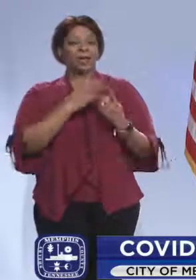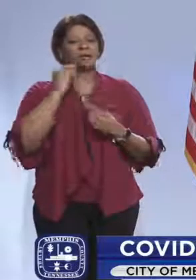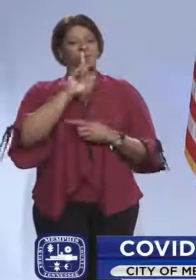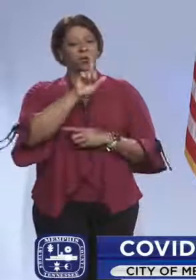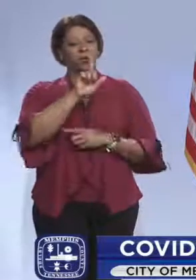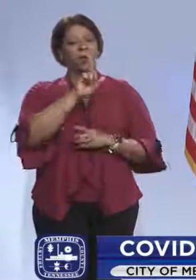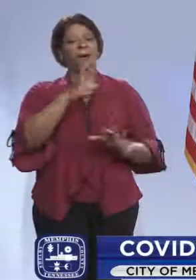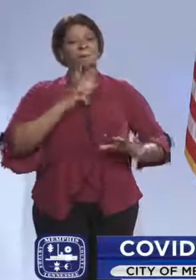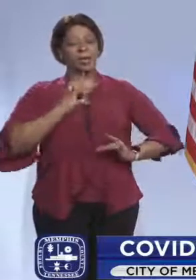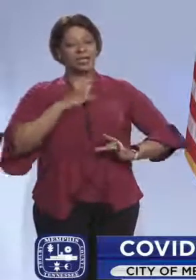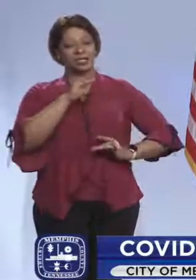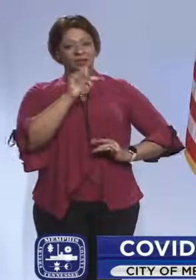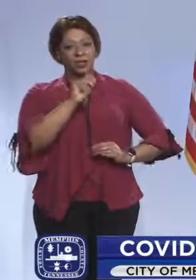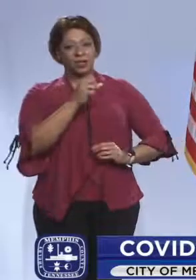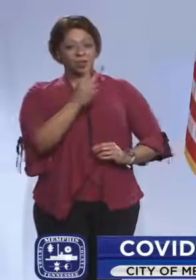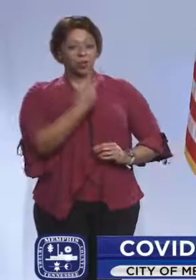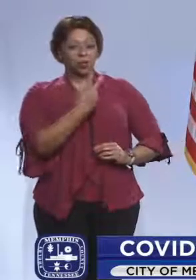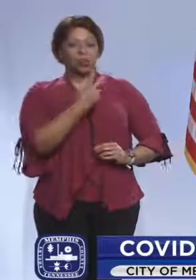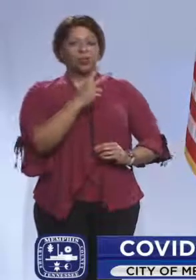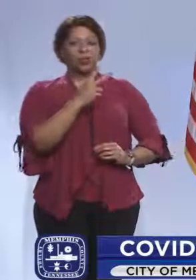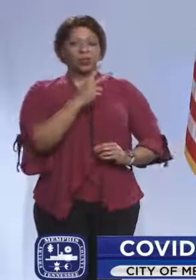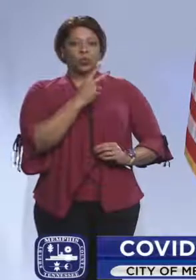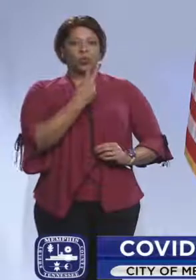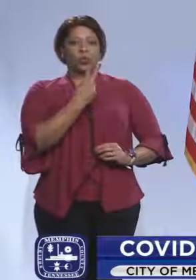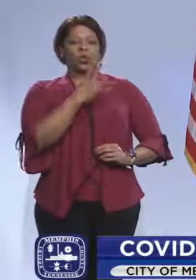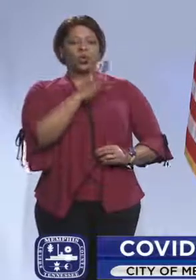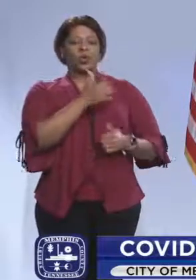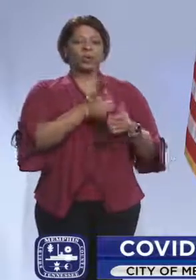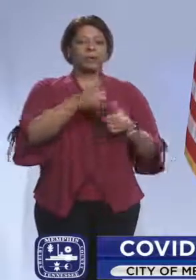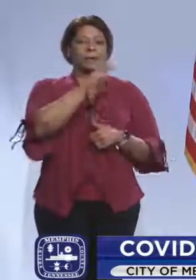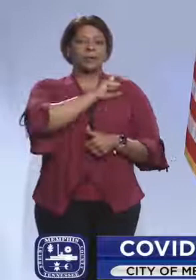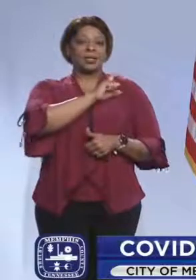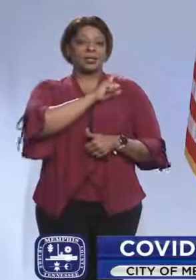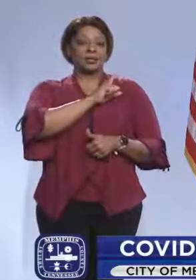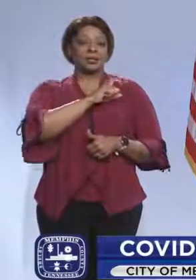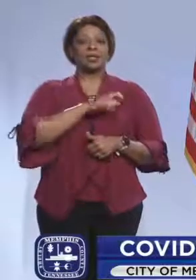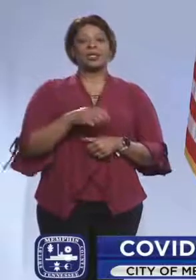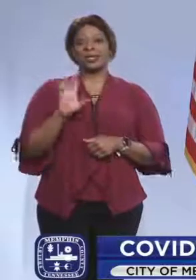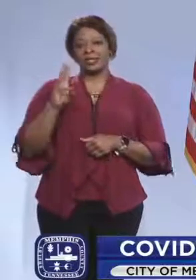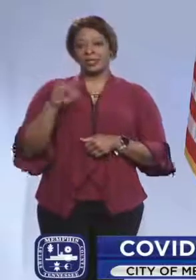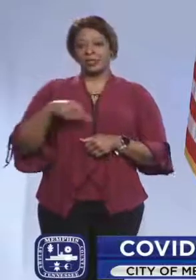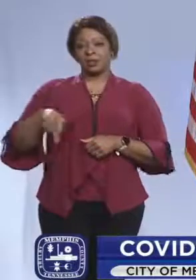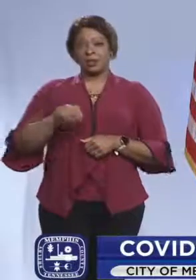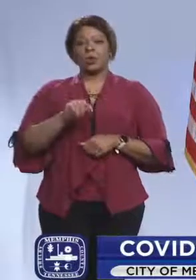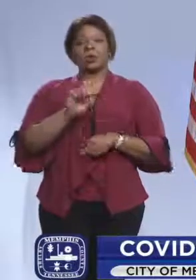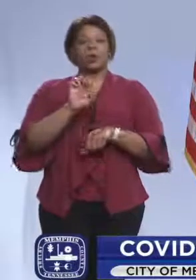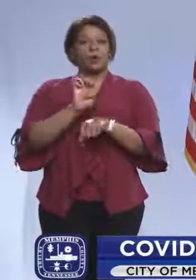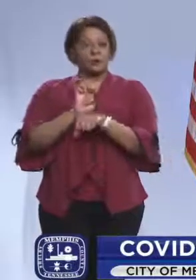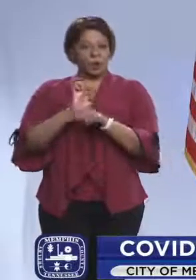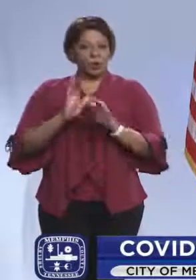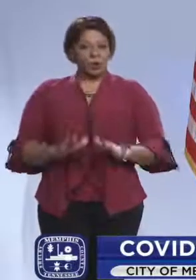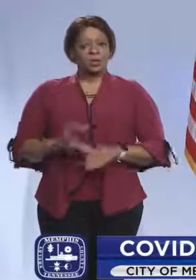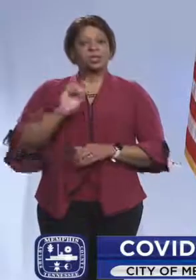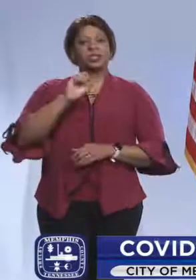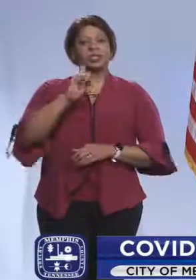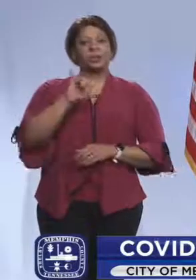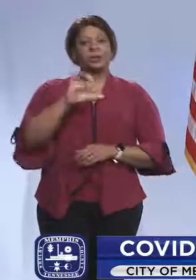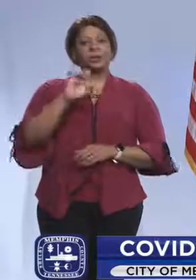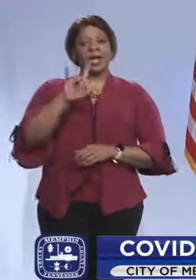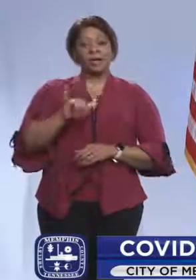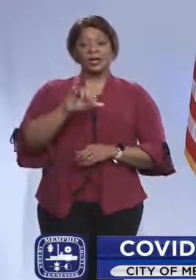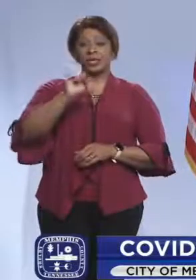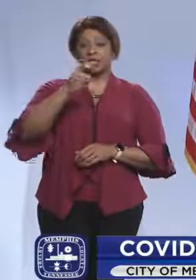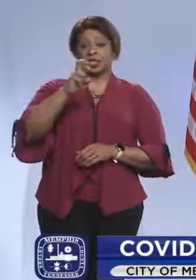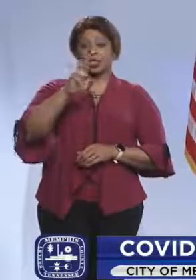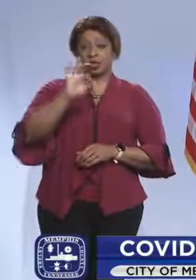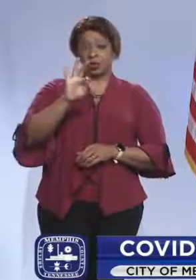positive cases to their commissioned police officers and 6 civilian employees. Shelby County Sheriff's Office, 15